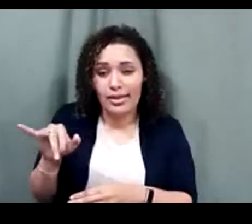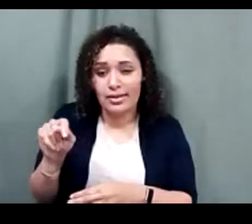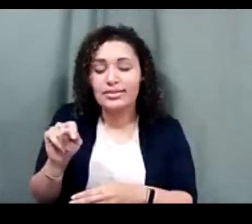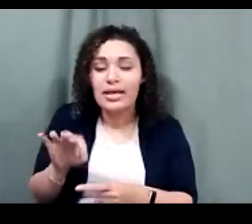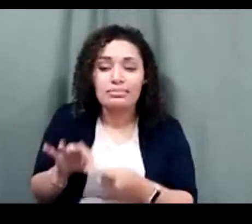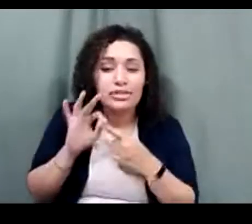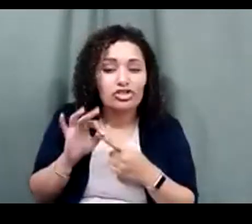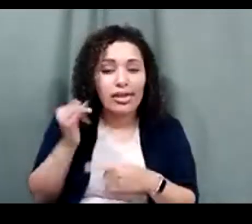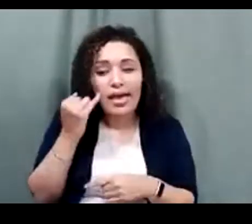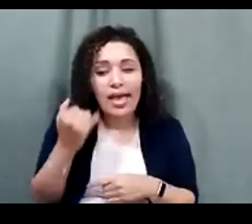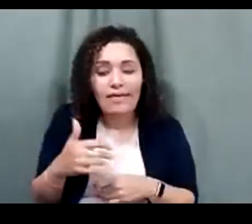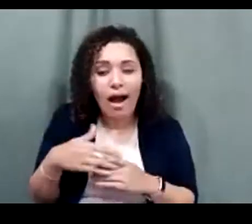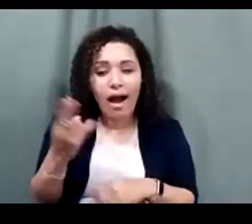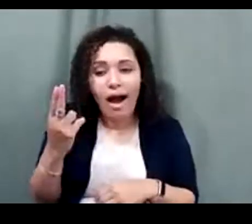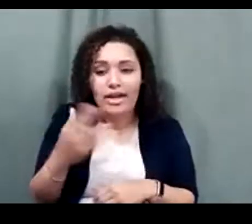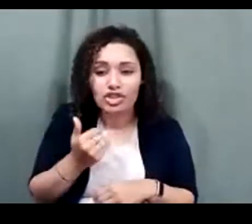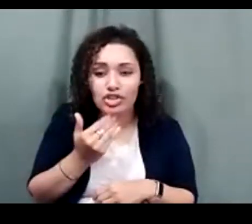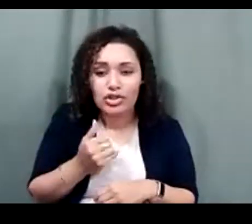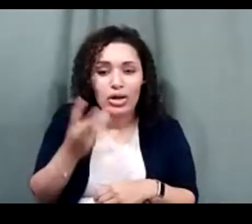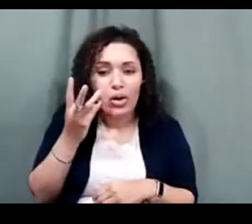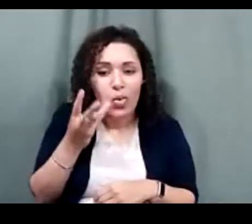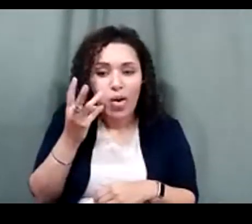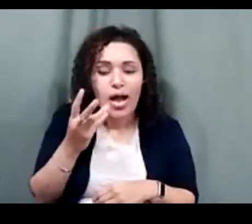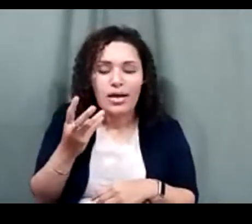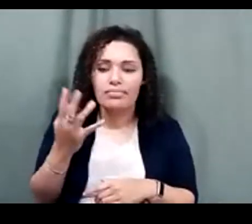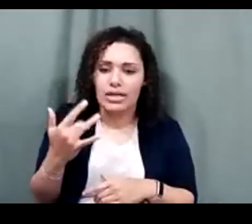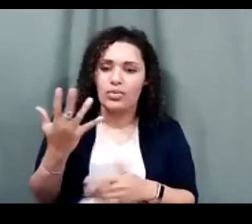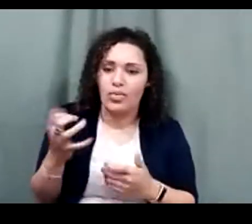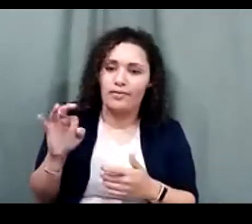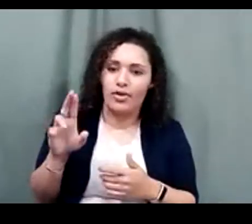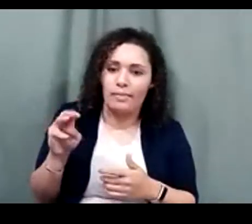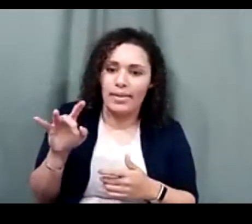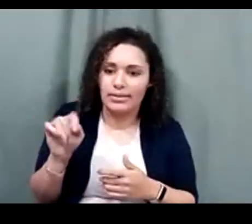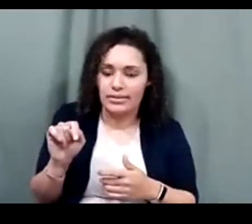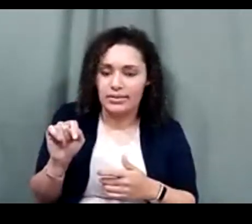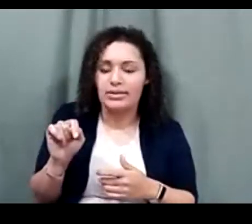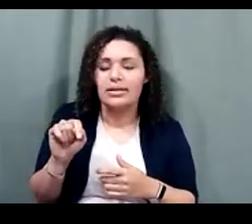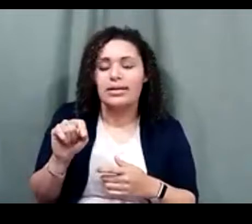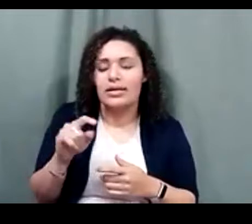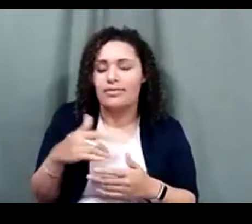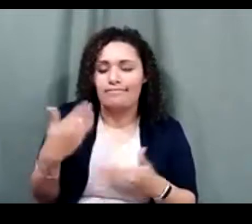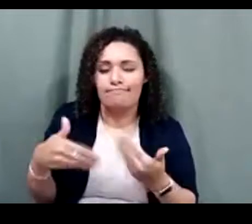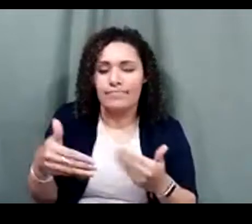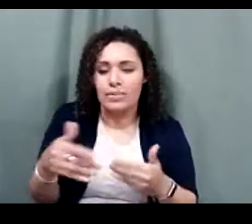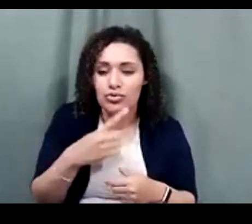sugar wine, because as I said, we want the wines to get fermented completely dry, and they won't necessarily,